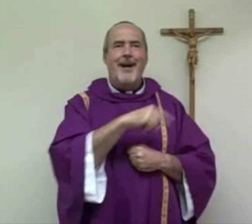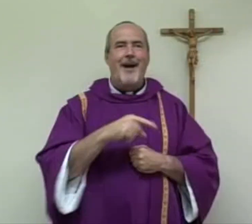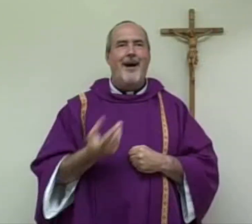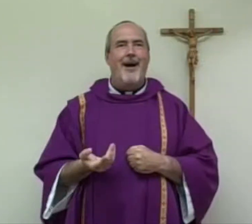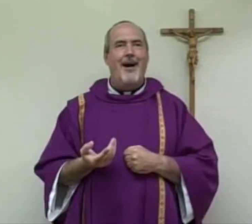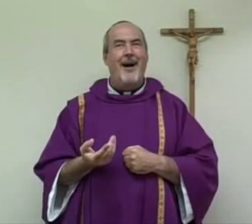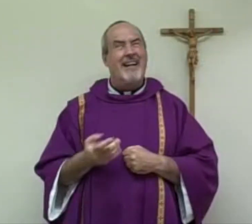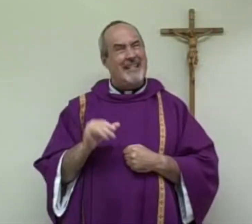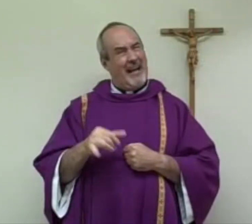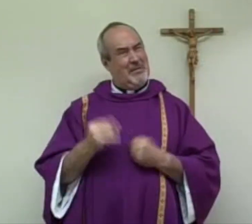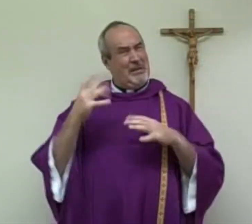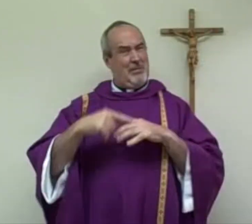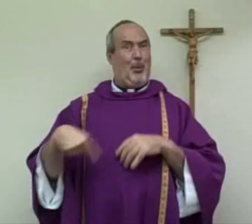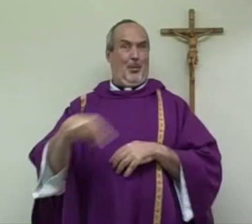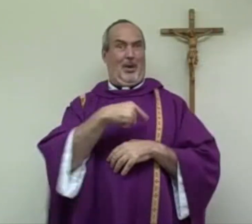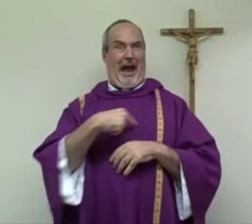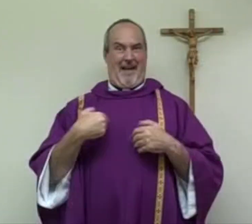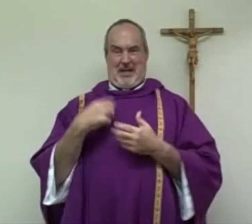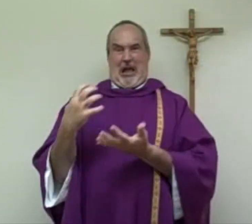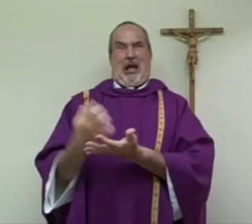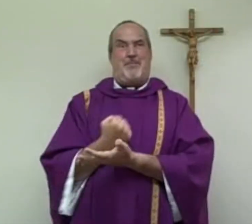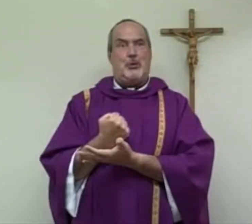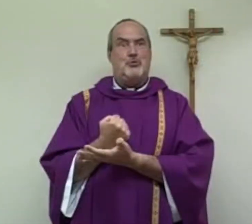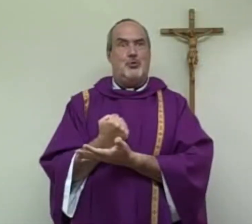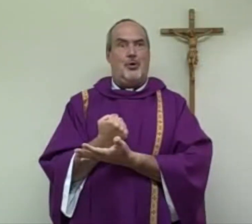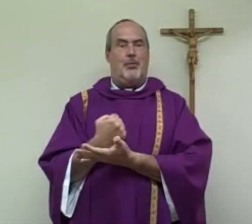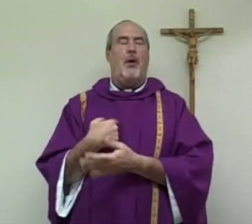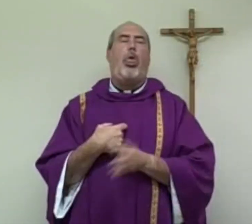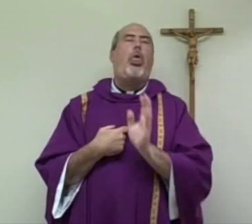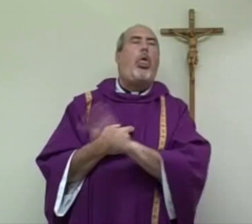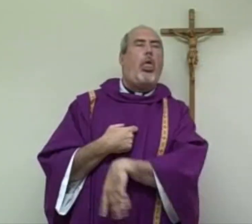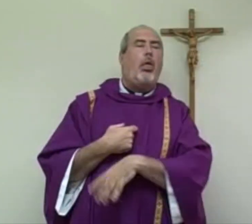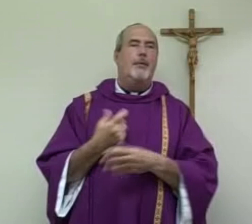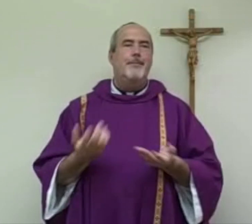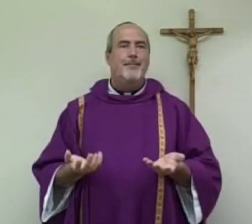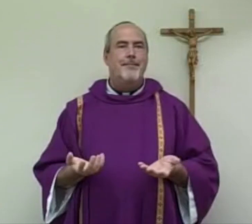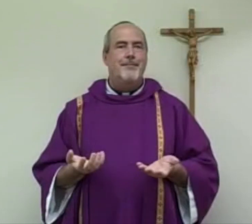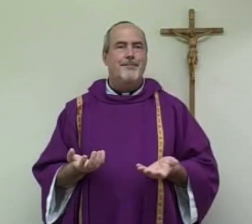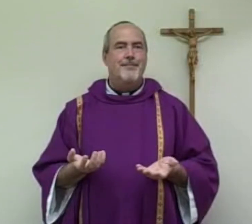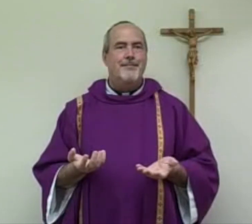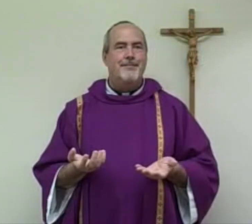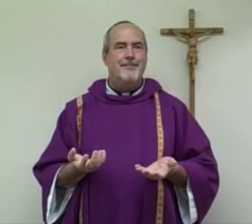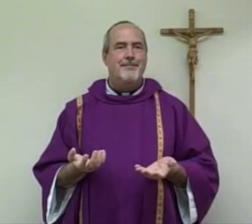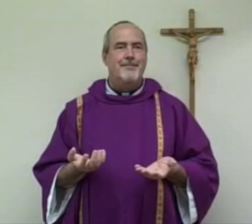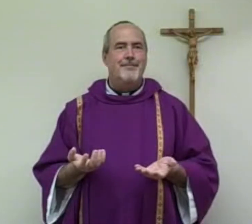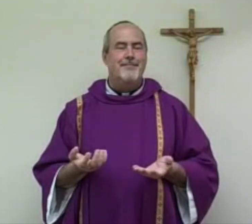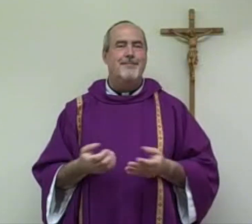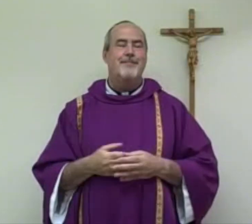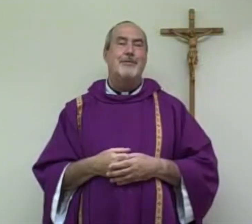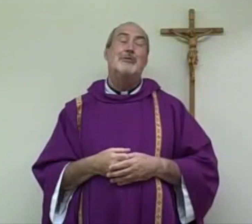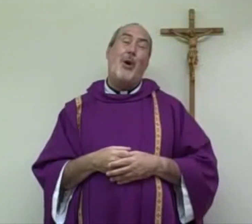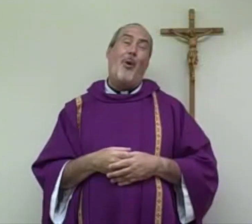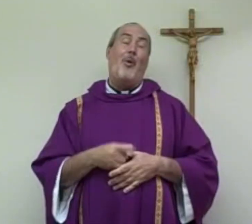that man really wanted to help them. So we have an opportunity, and we don't want to miss